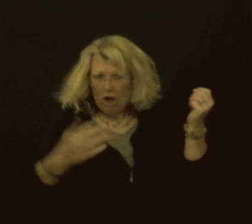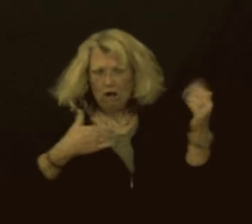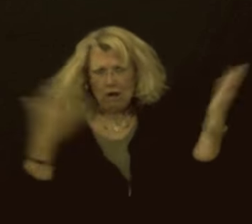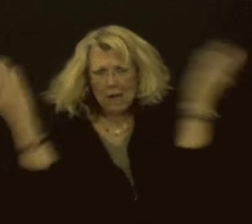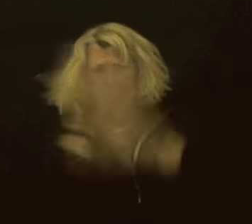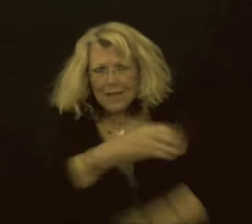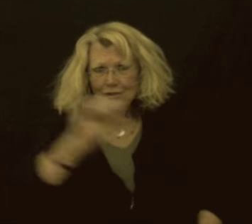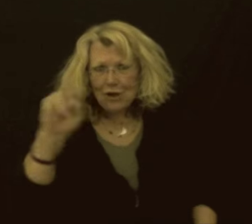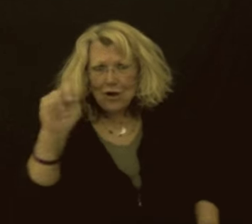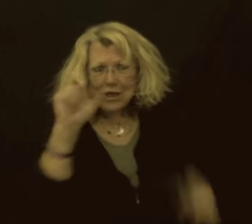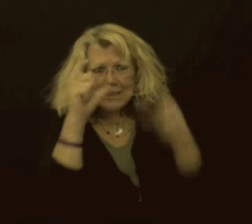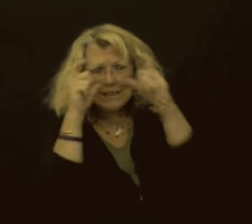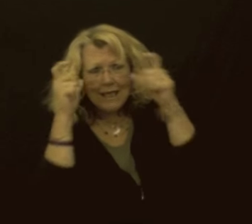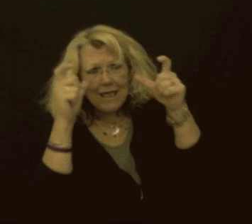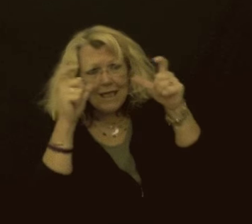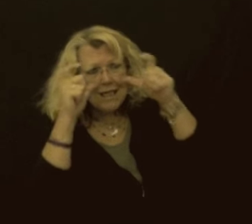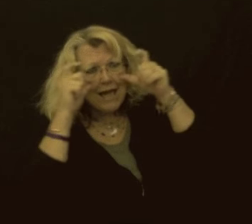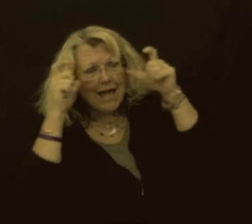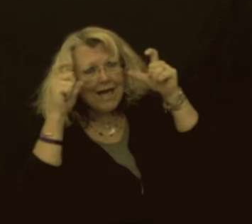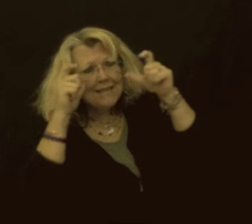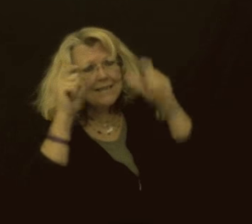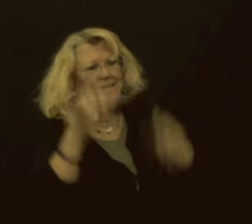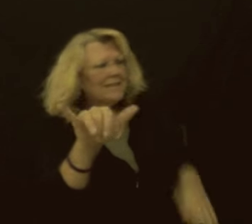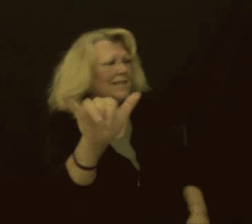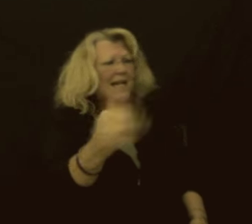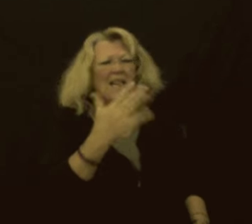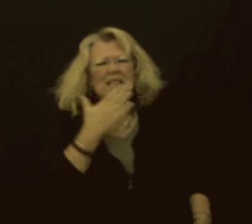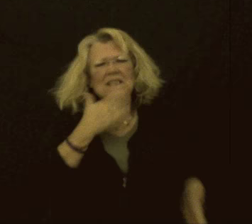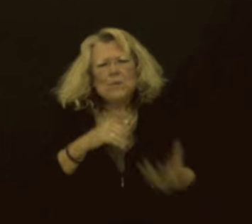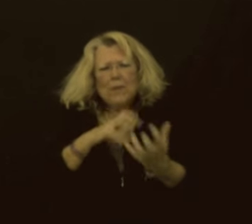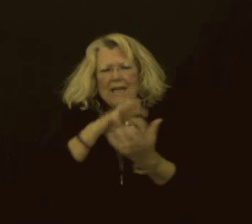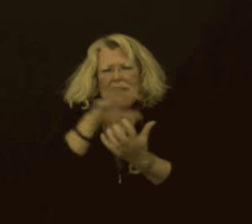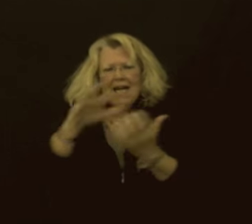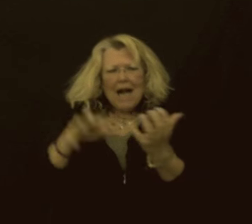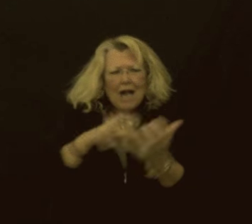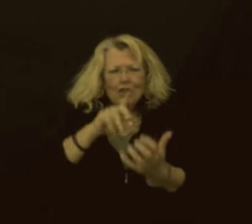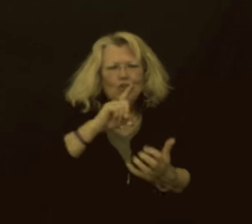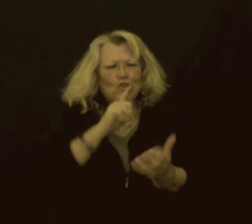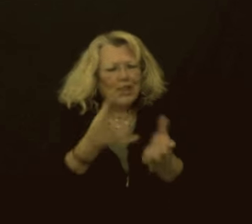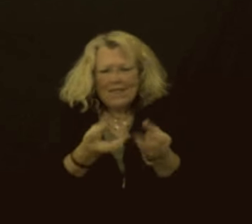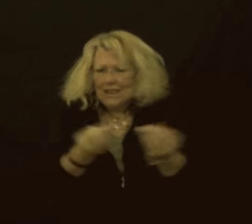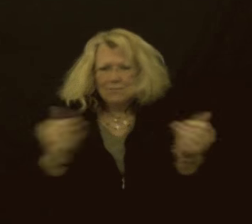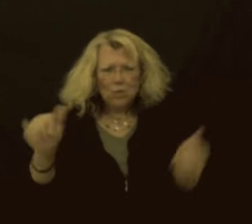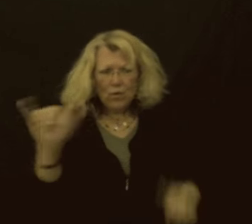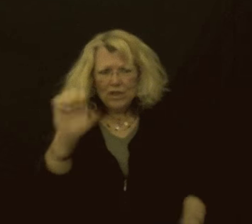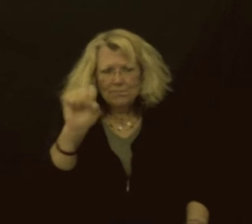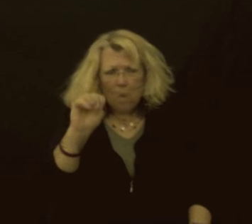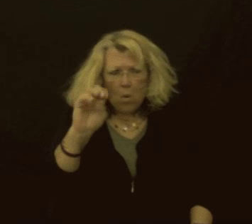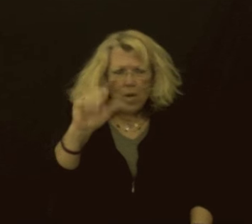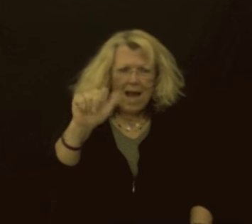Guitar and my dark sunglasses. This sweet concoction is smooth as